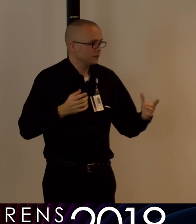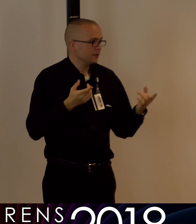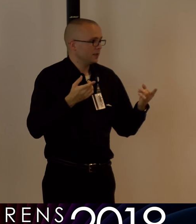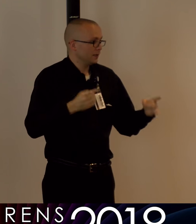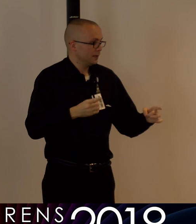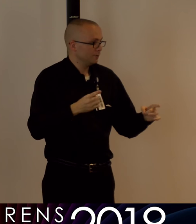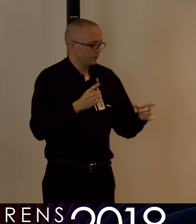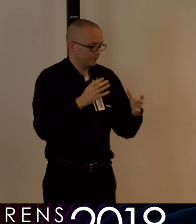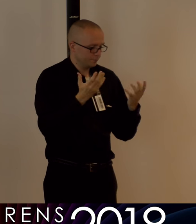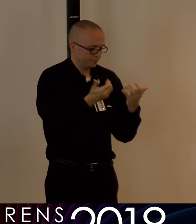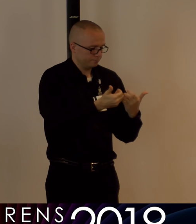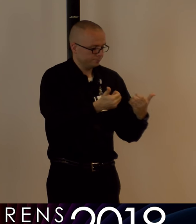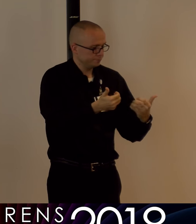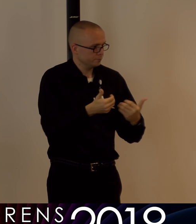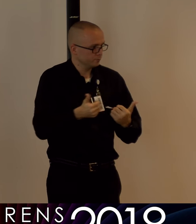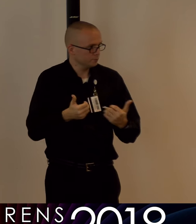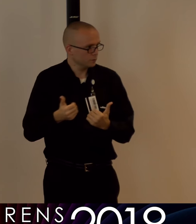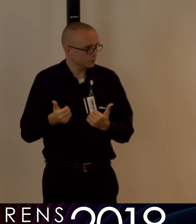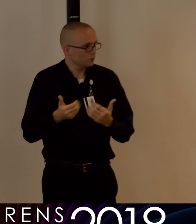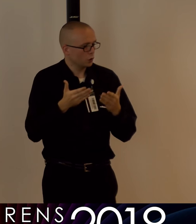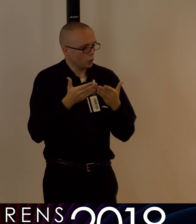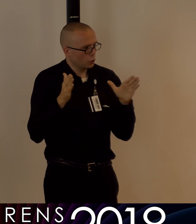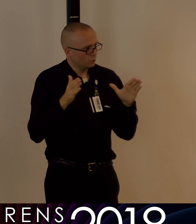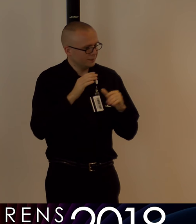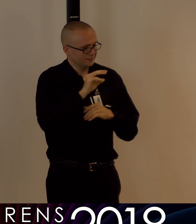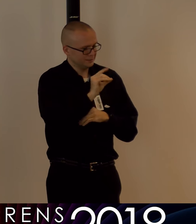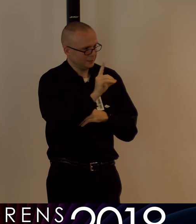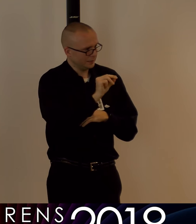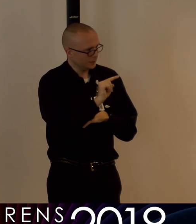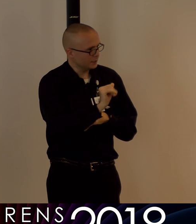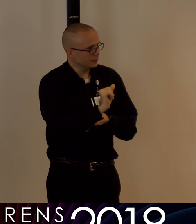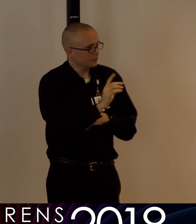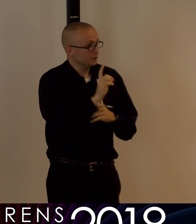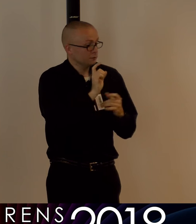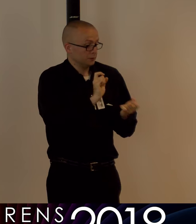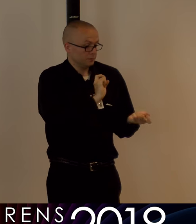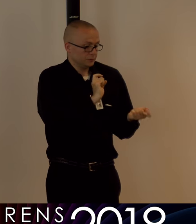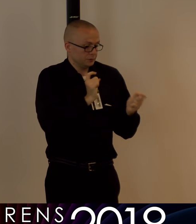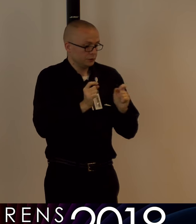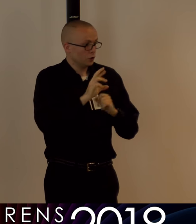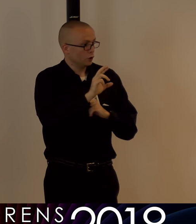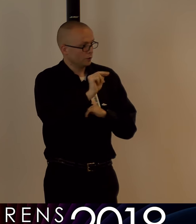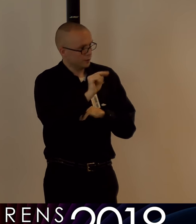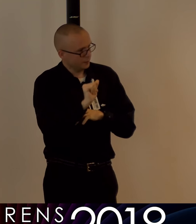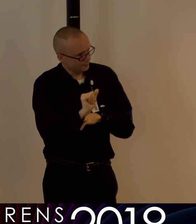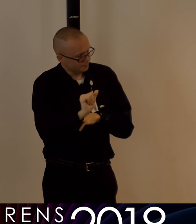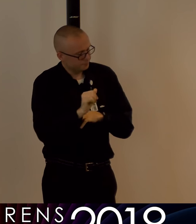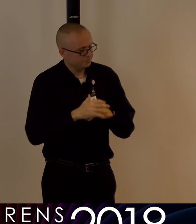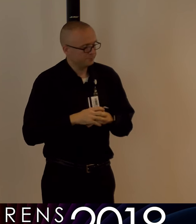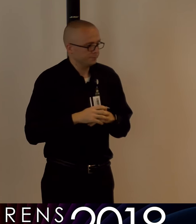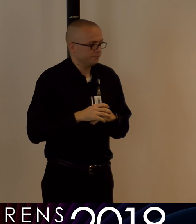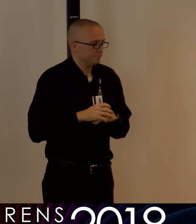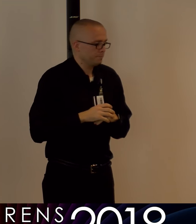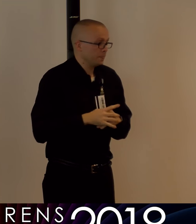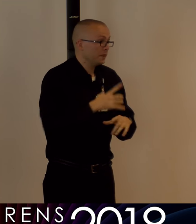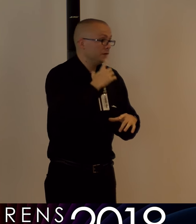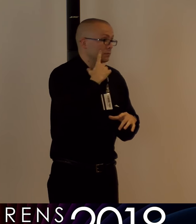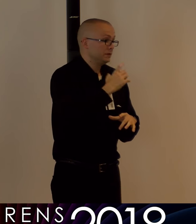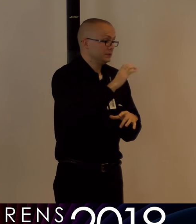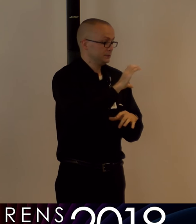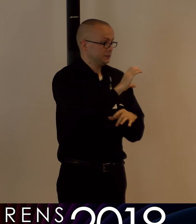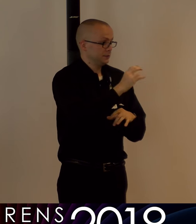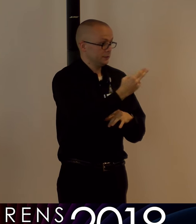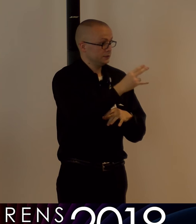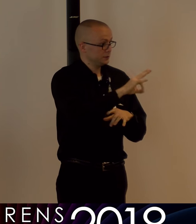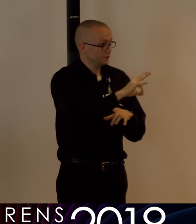you have open DNA, which can then be turned into protein, RNA and protein. So because